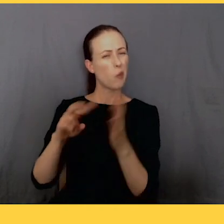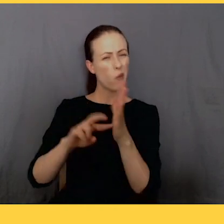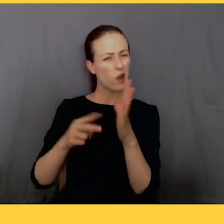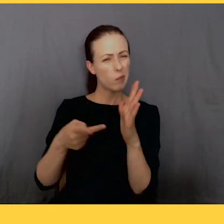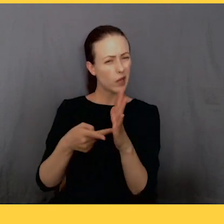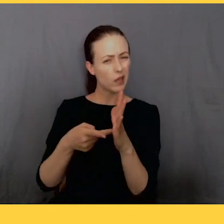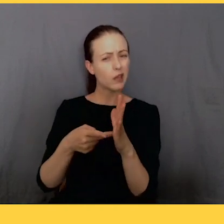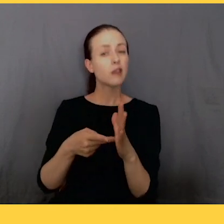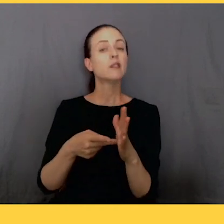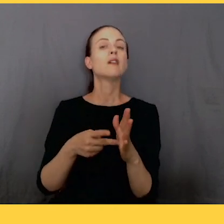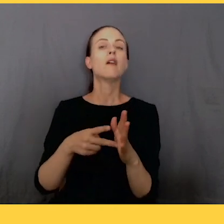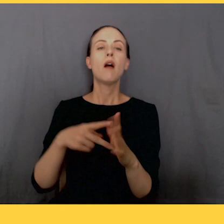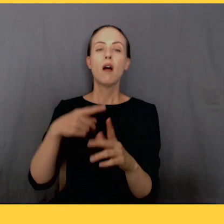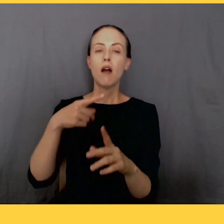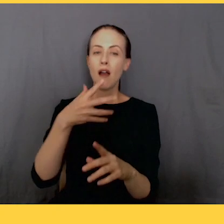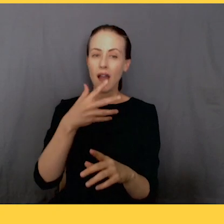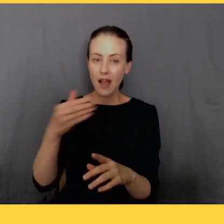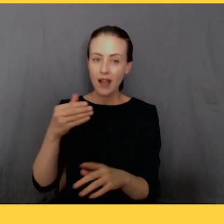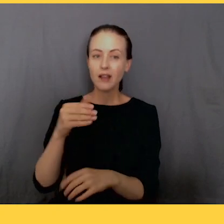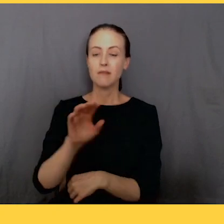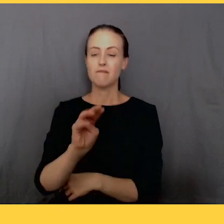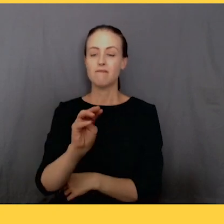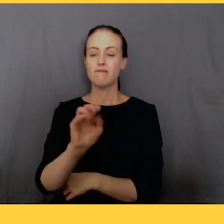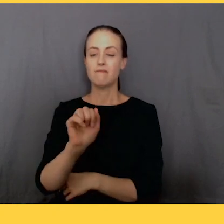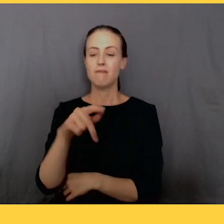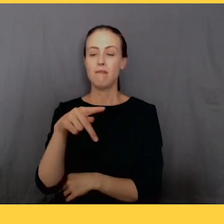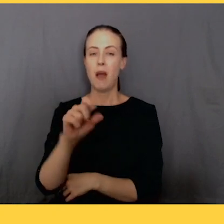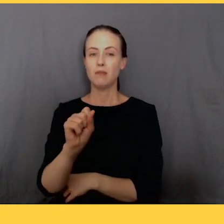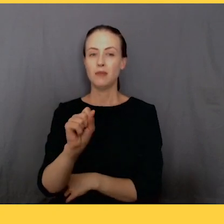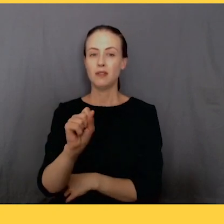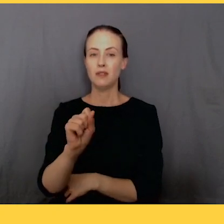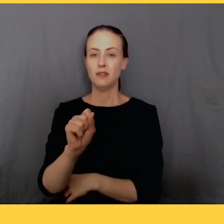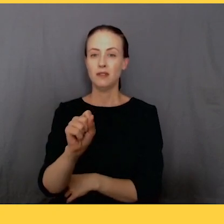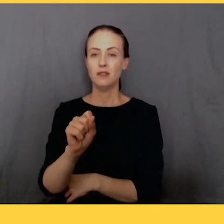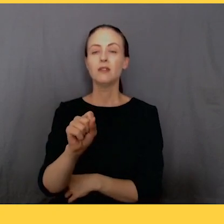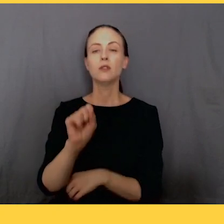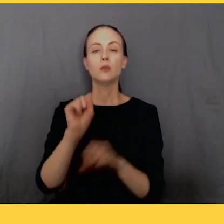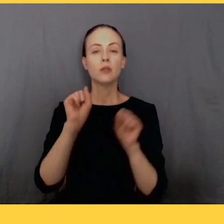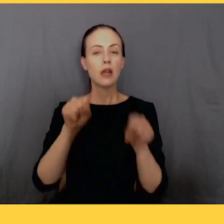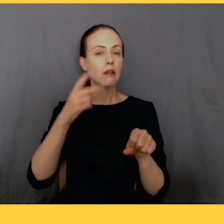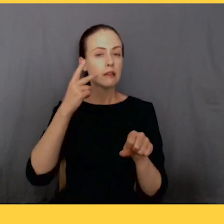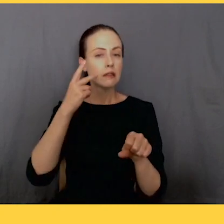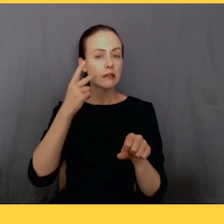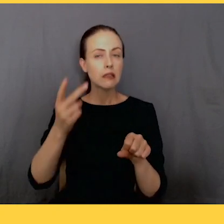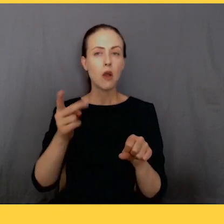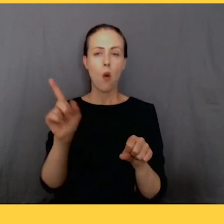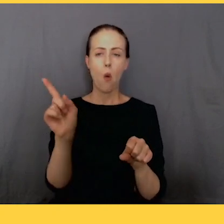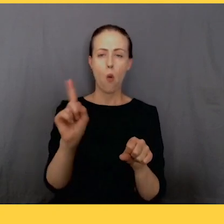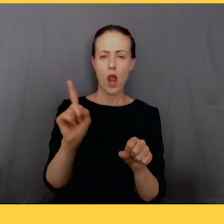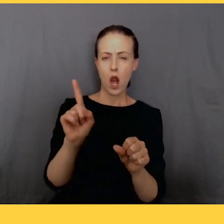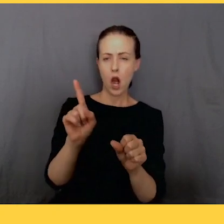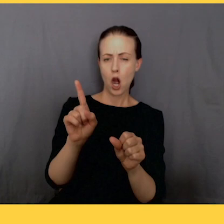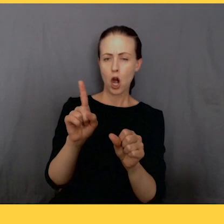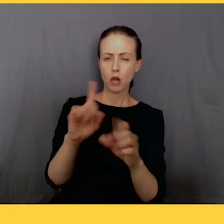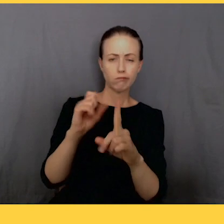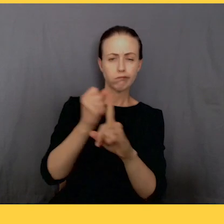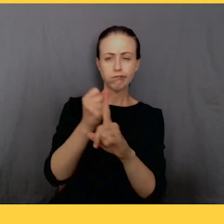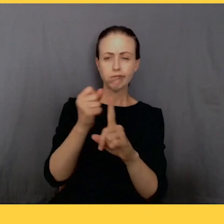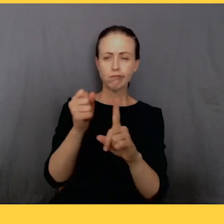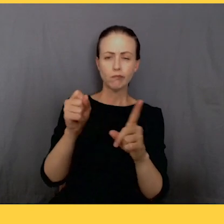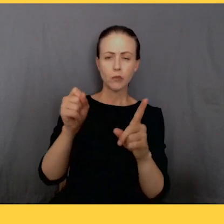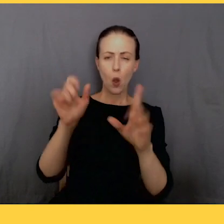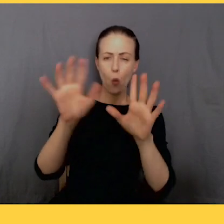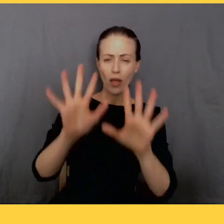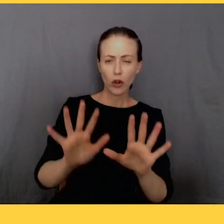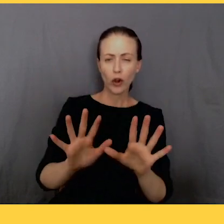there. And you can see in those maps very clearly where the fire weather is. You can see additional PSPS information. You can